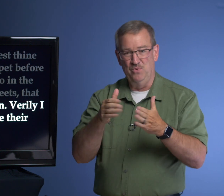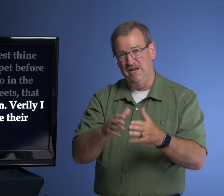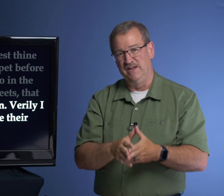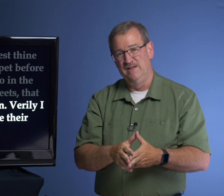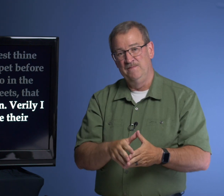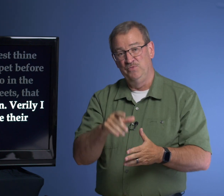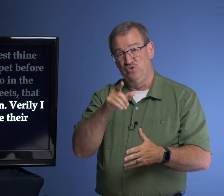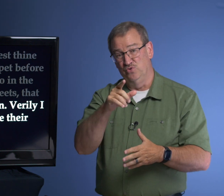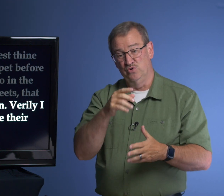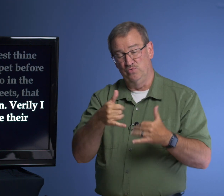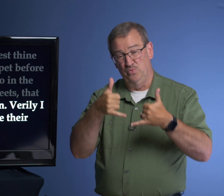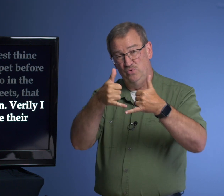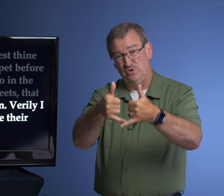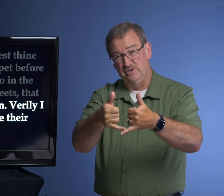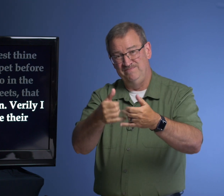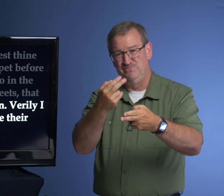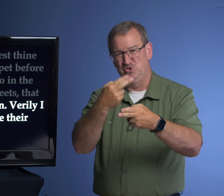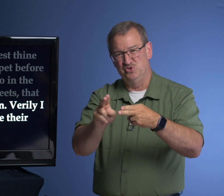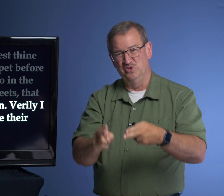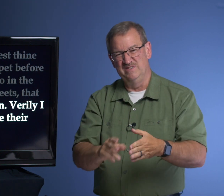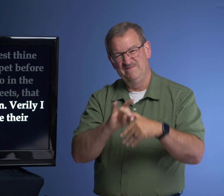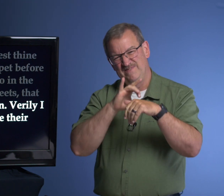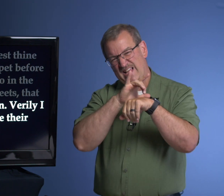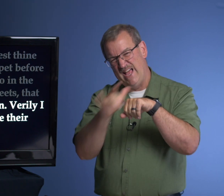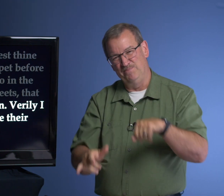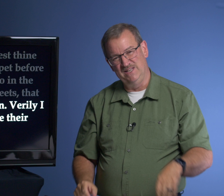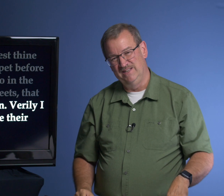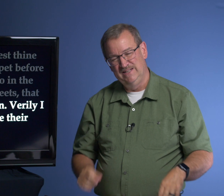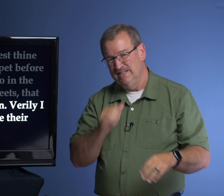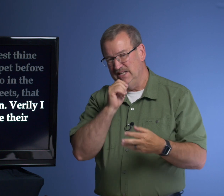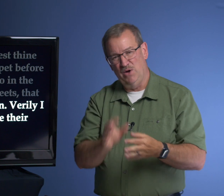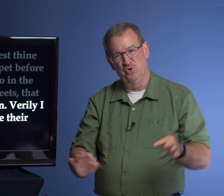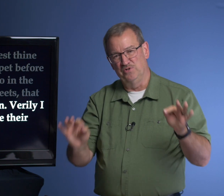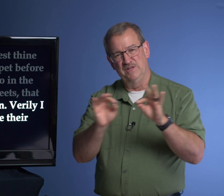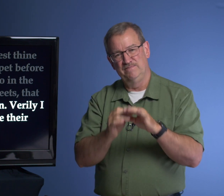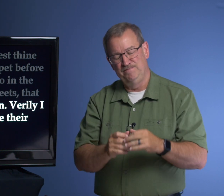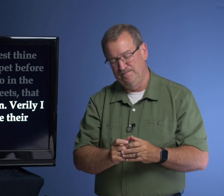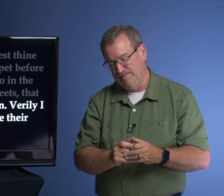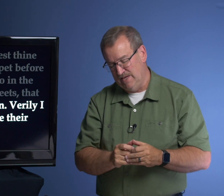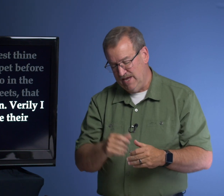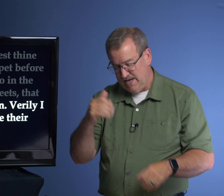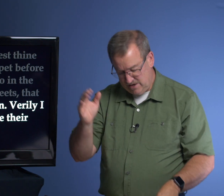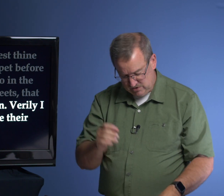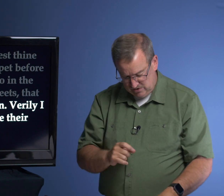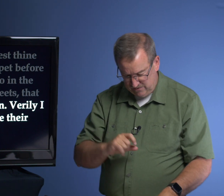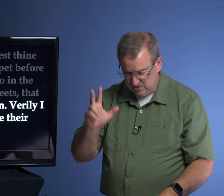way. Your reward, short, empty, not worth it. He goes on in verse